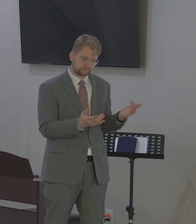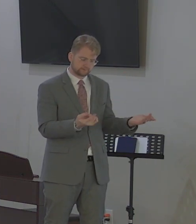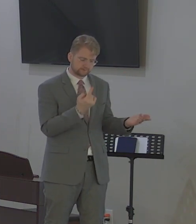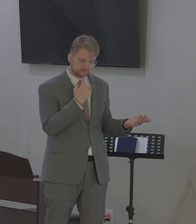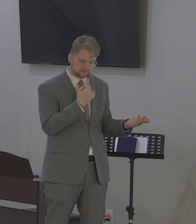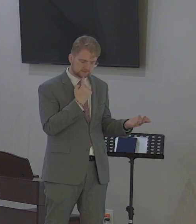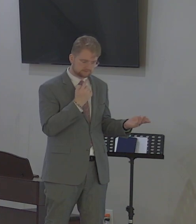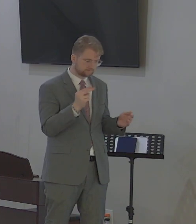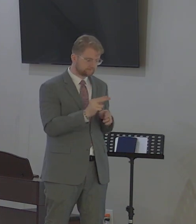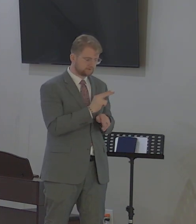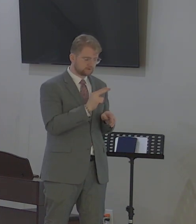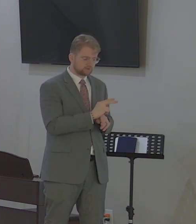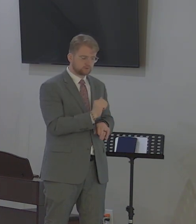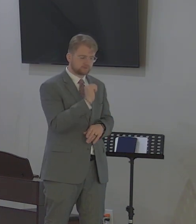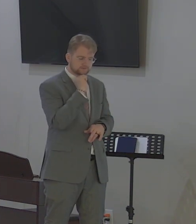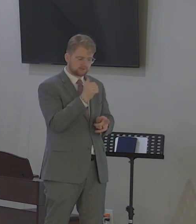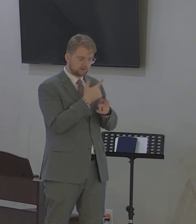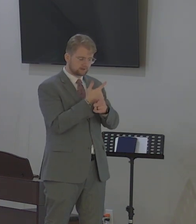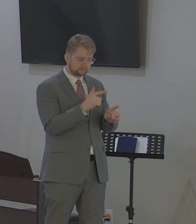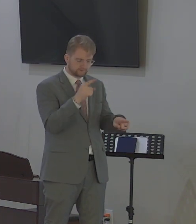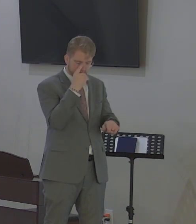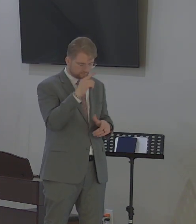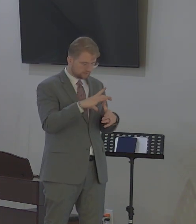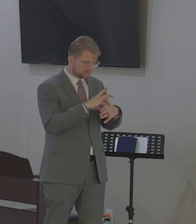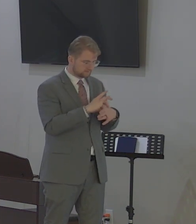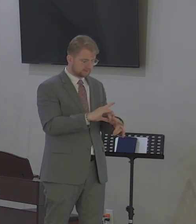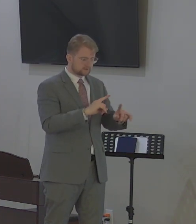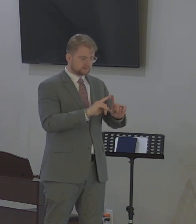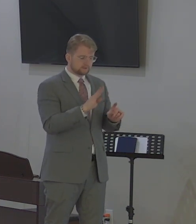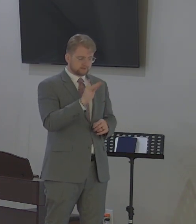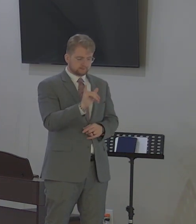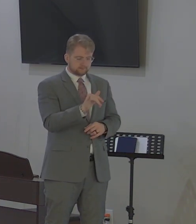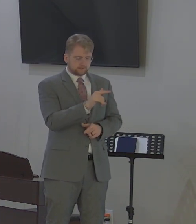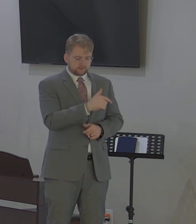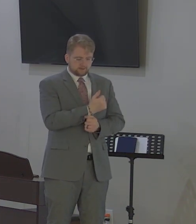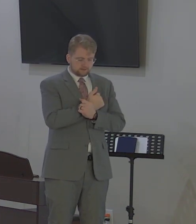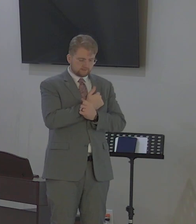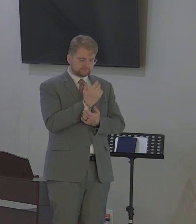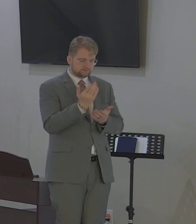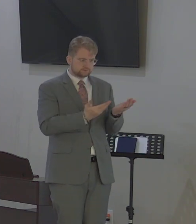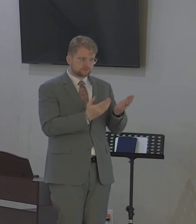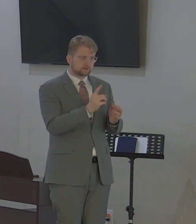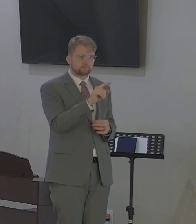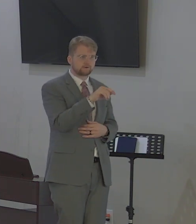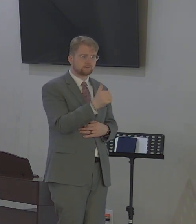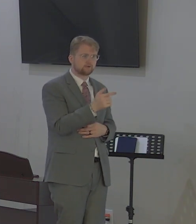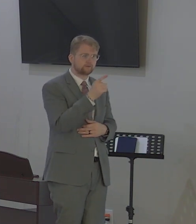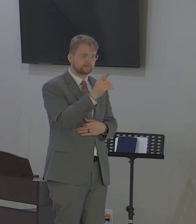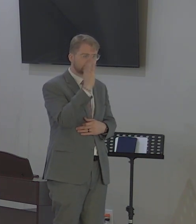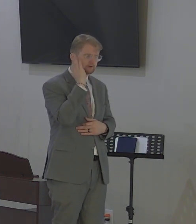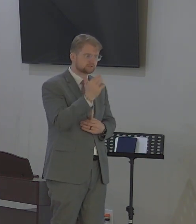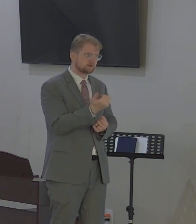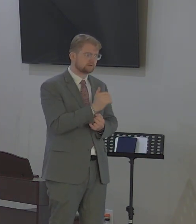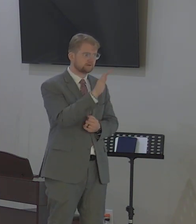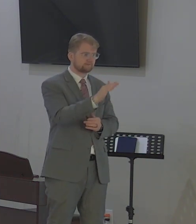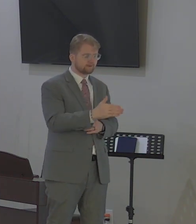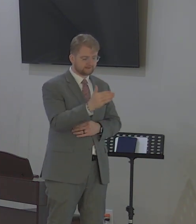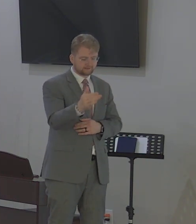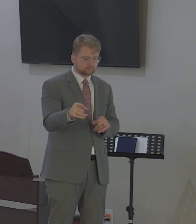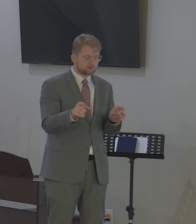use not liberty for an occasion to the flesh, but by love serve one another. Thou shalt love thy neighbor